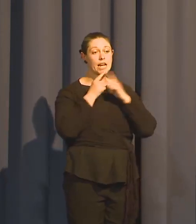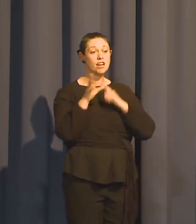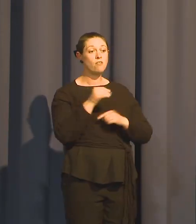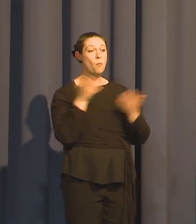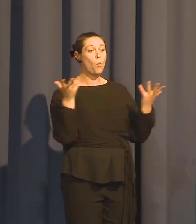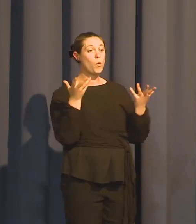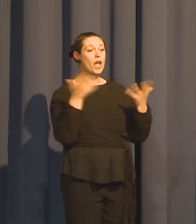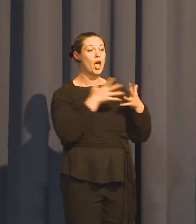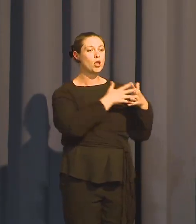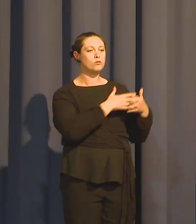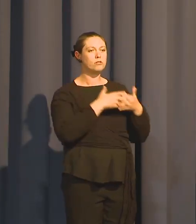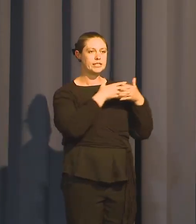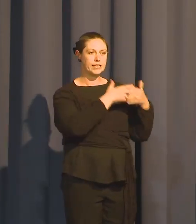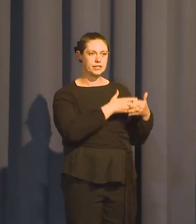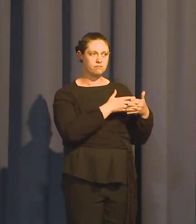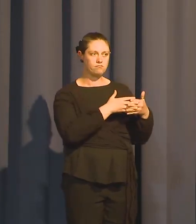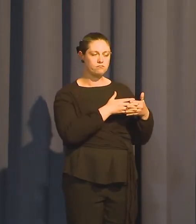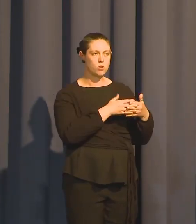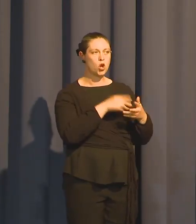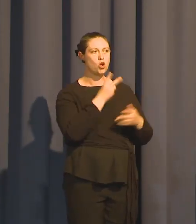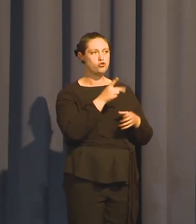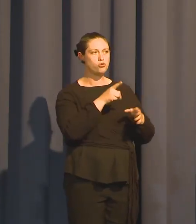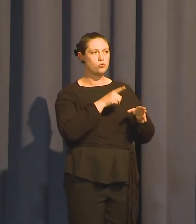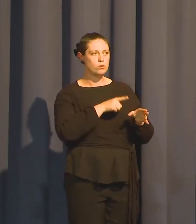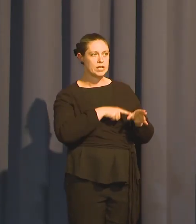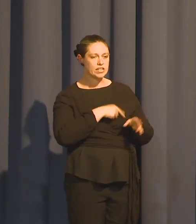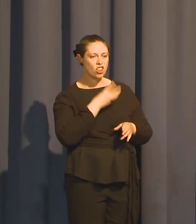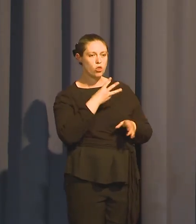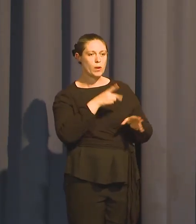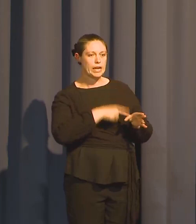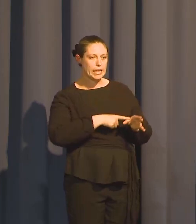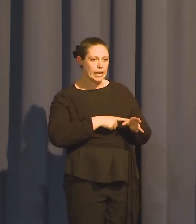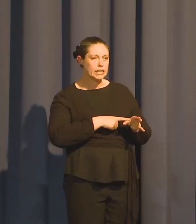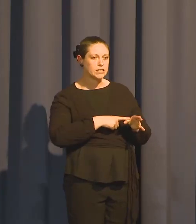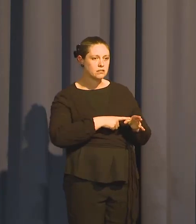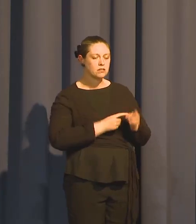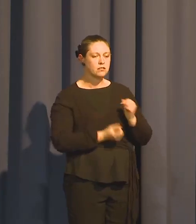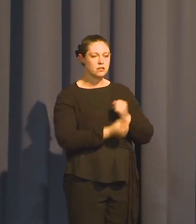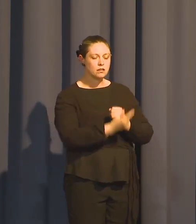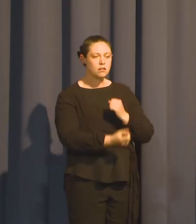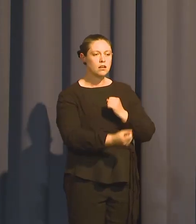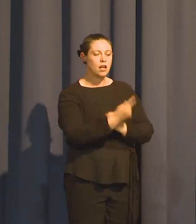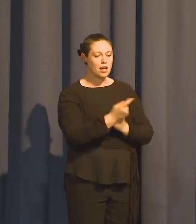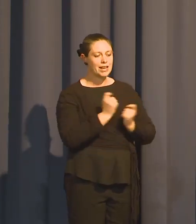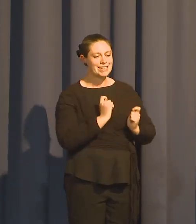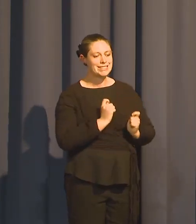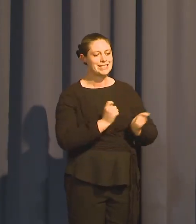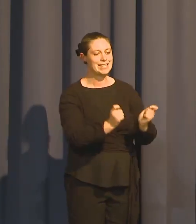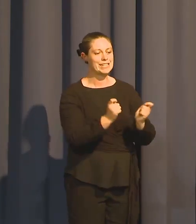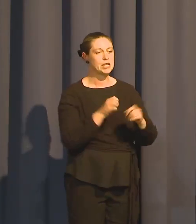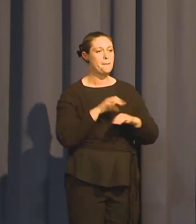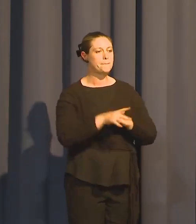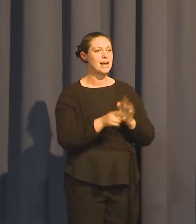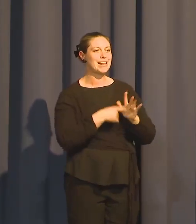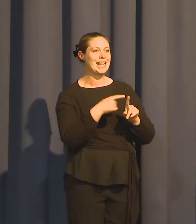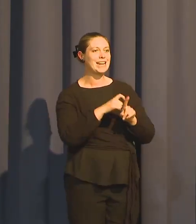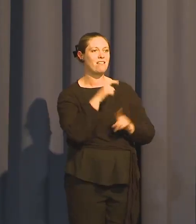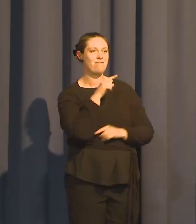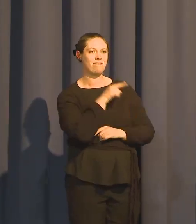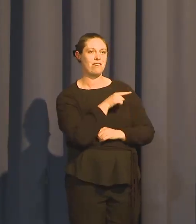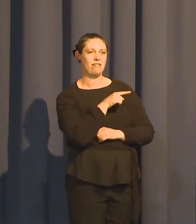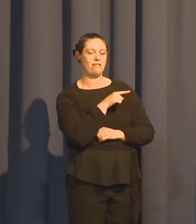where they every two or three years they do a blood lead level survey across their population. And what you can see here